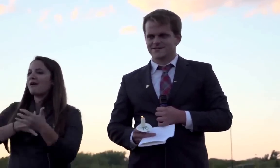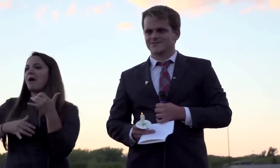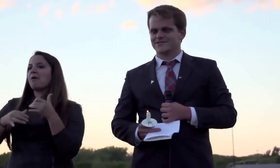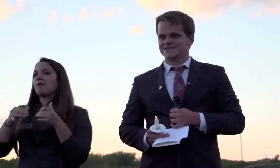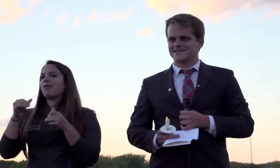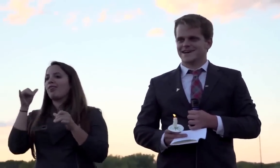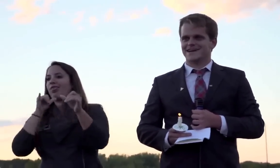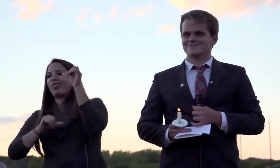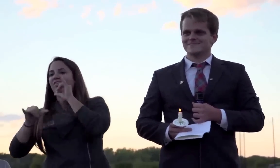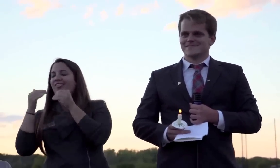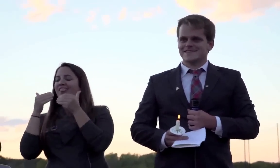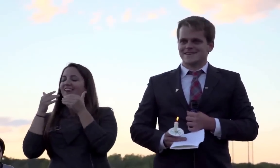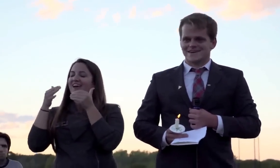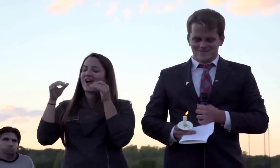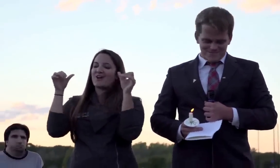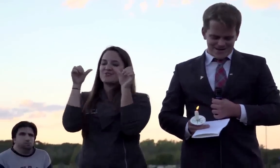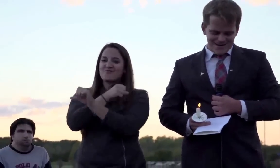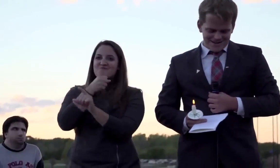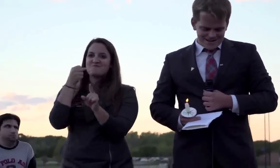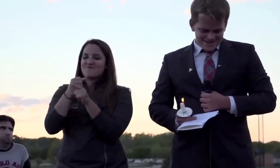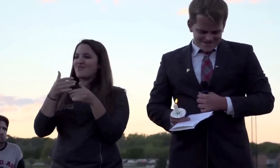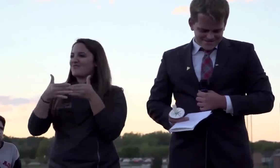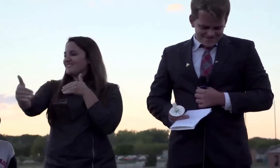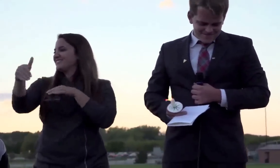night, but